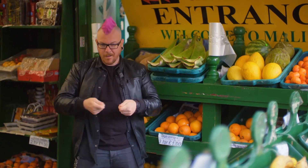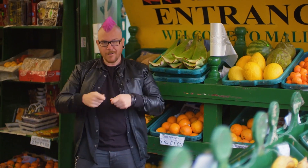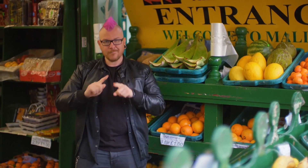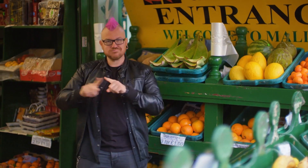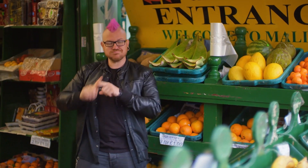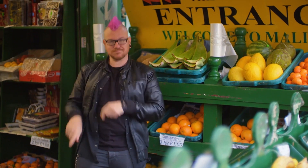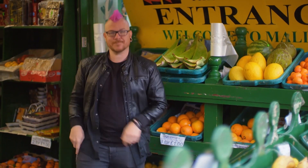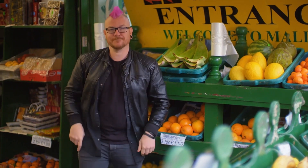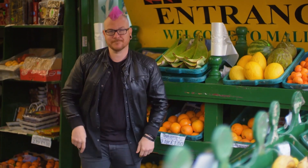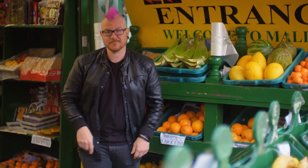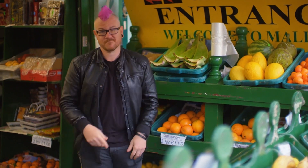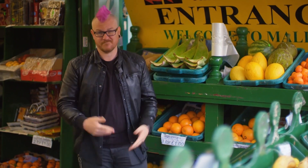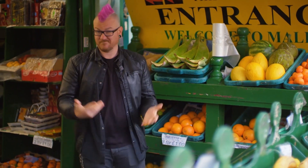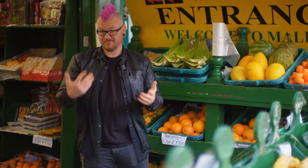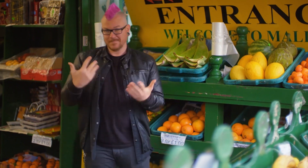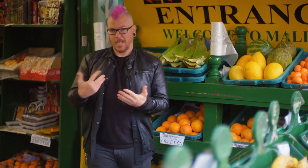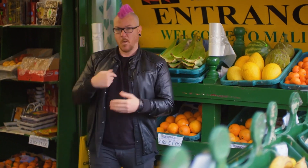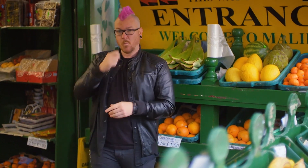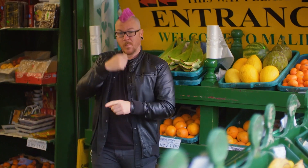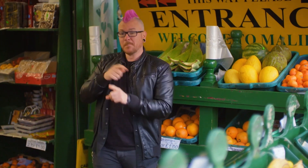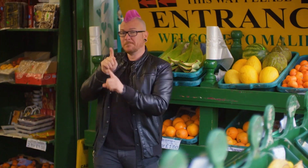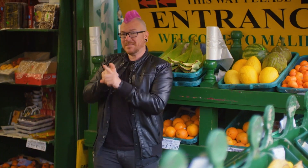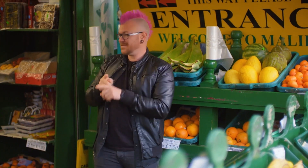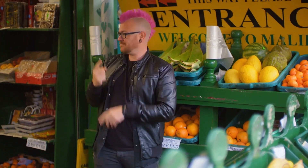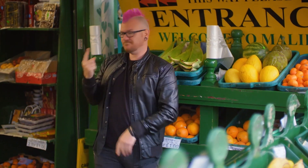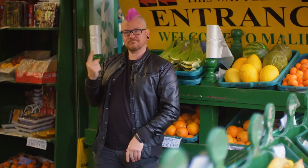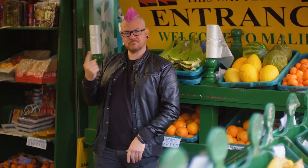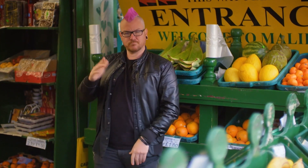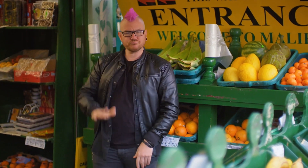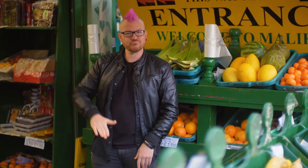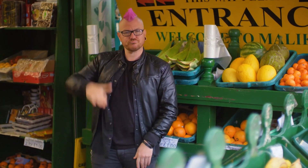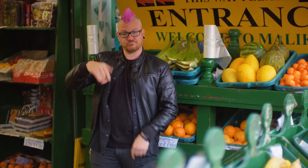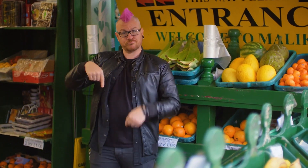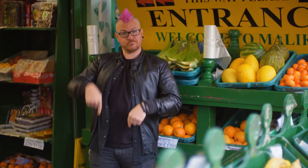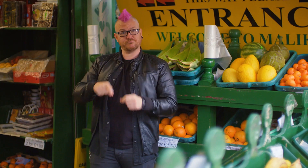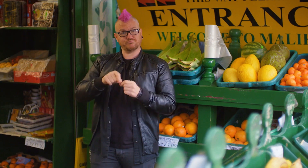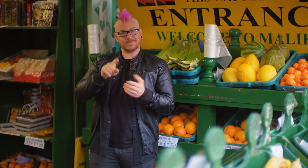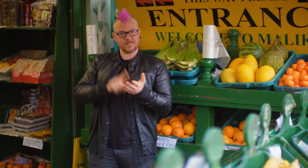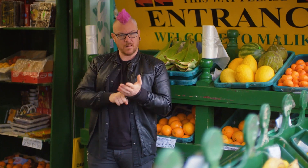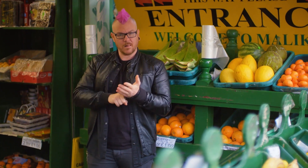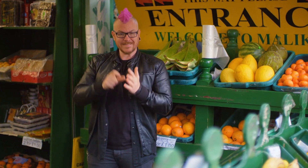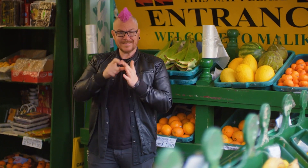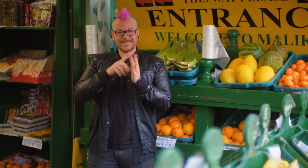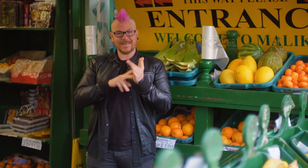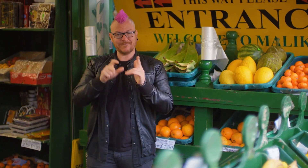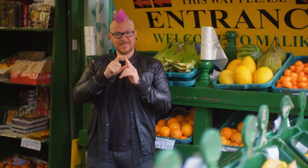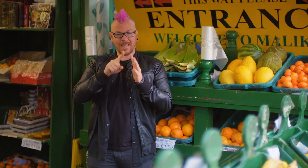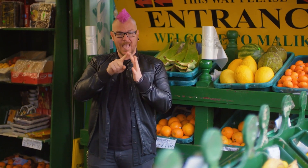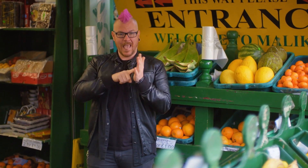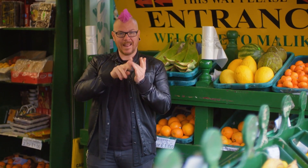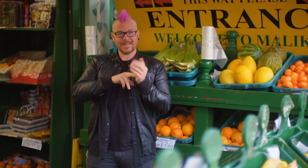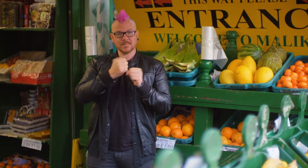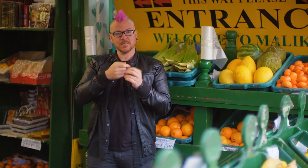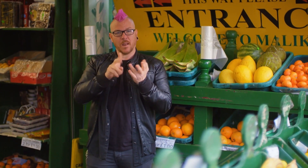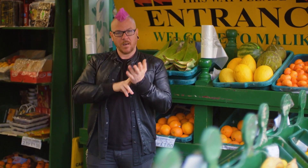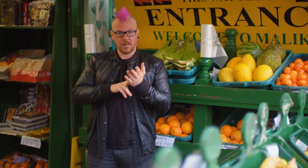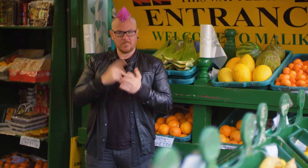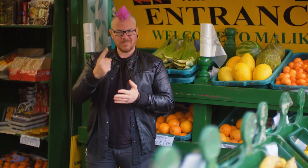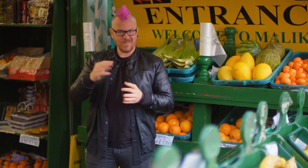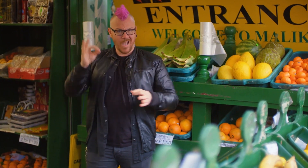and learning new recipes. I'm meeting up with someone who grew up in Bristol, David Ellington,